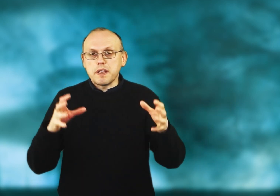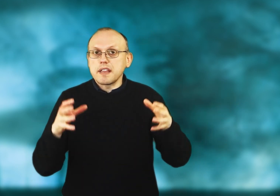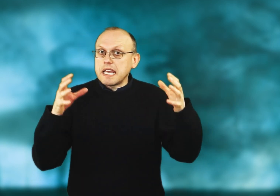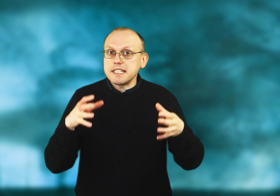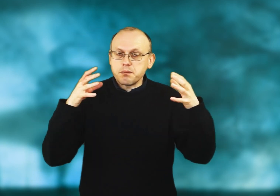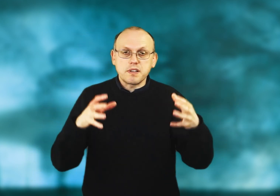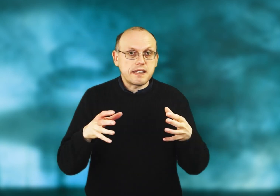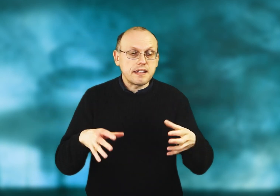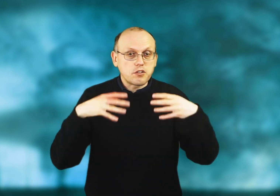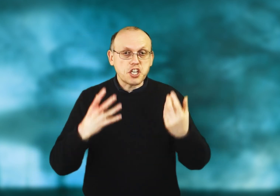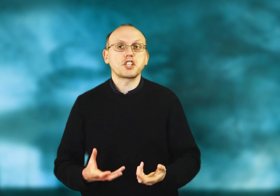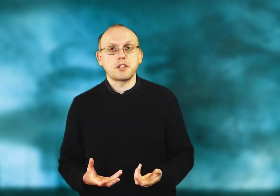a subordinating conjunction.